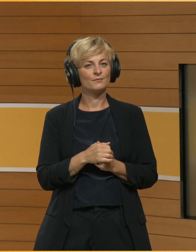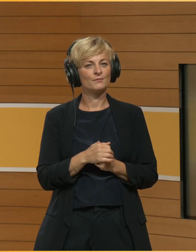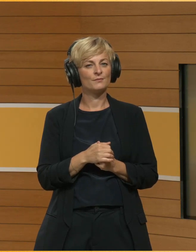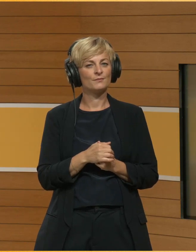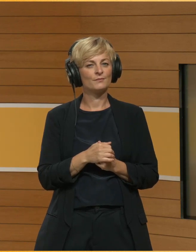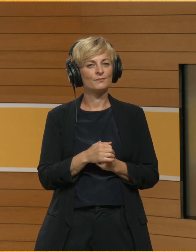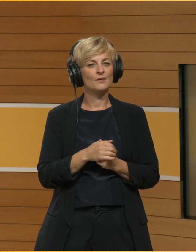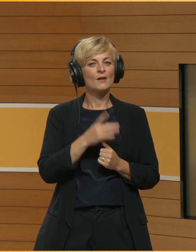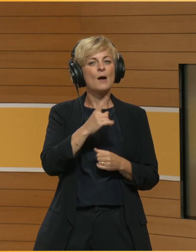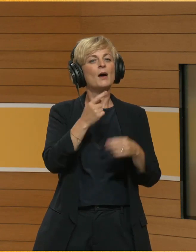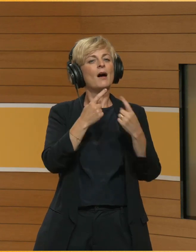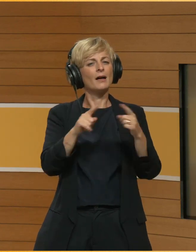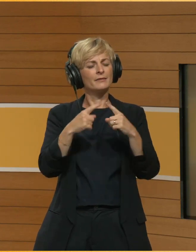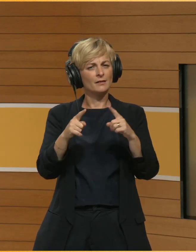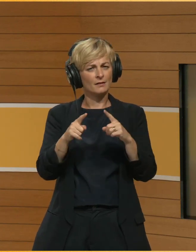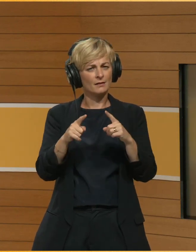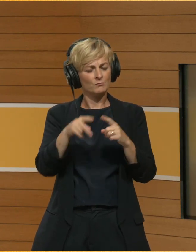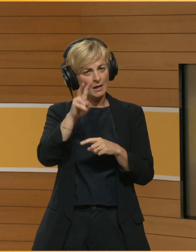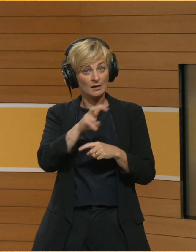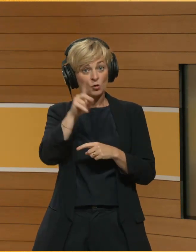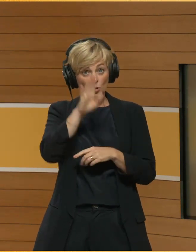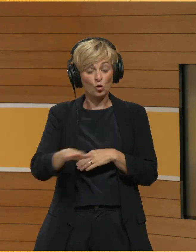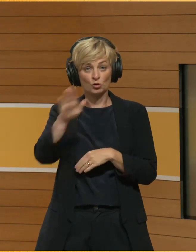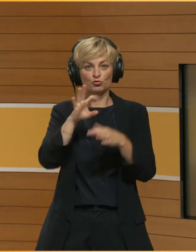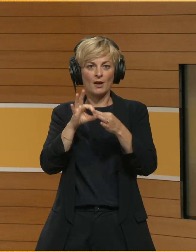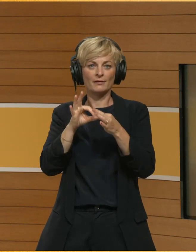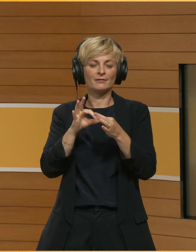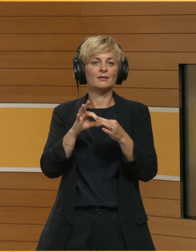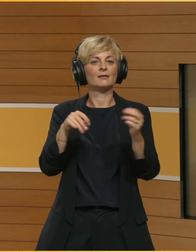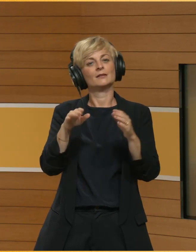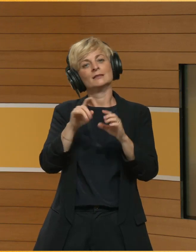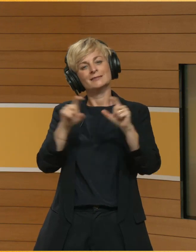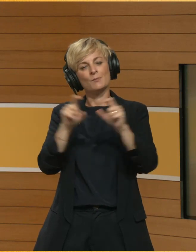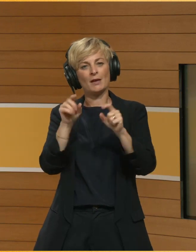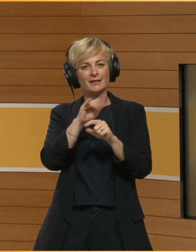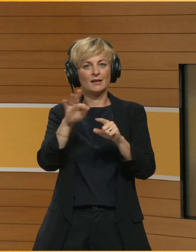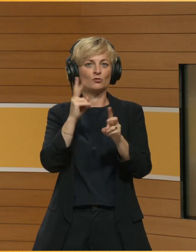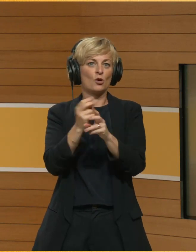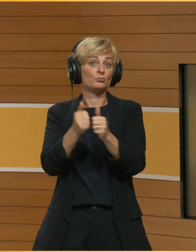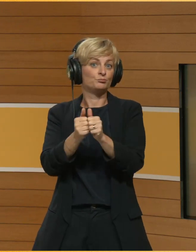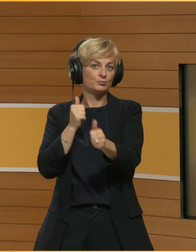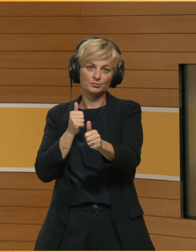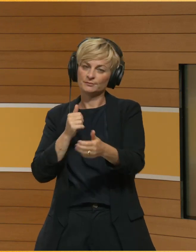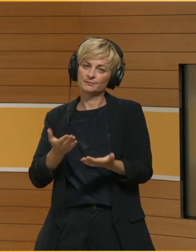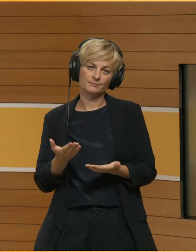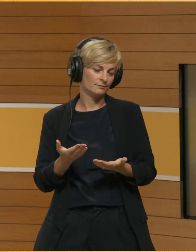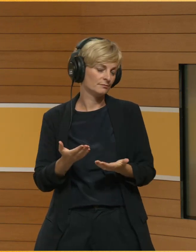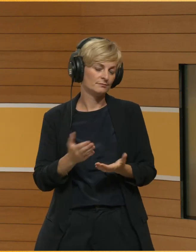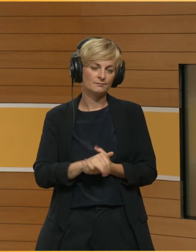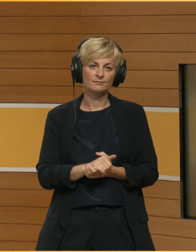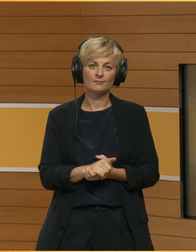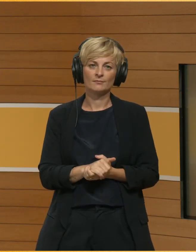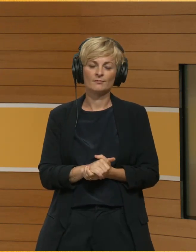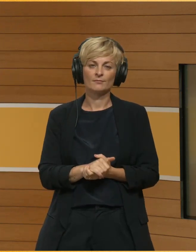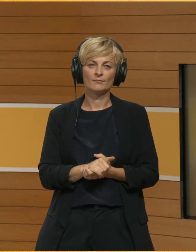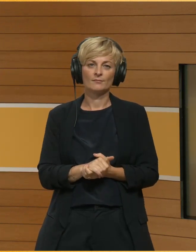And if we want to, speak about benchmarking, about pressure ulcer faults and so on, so we